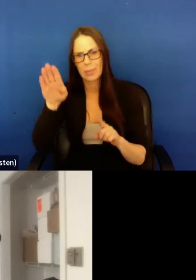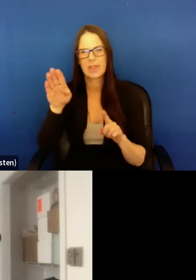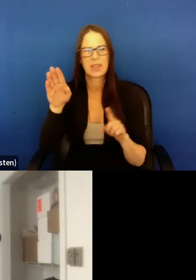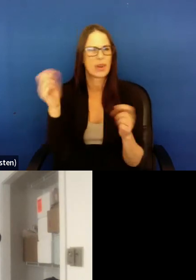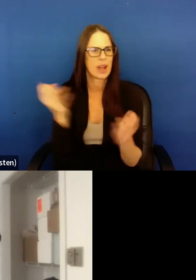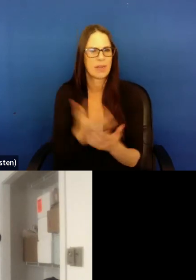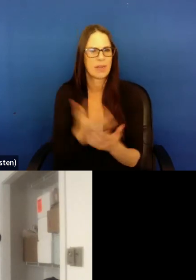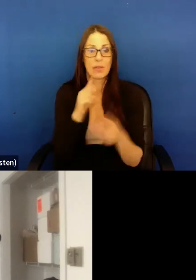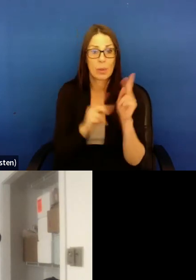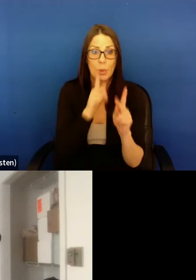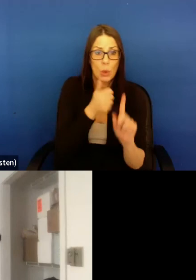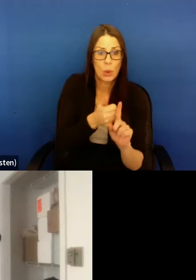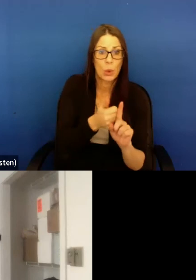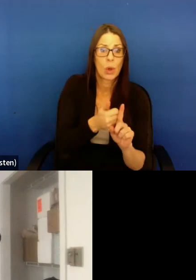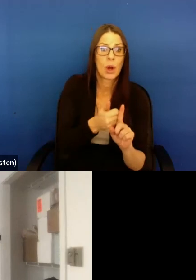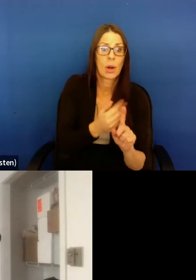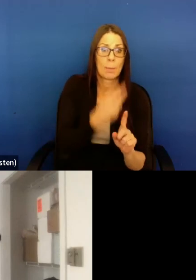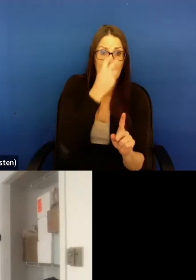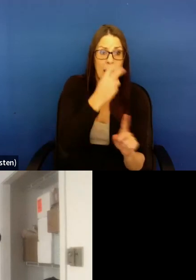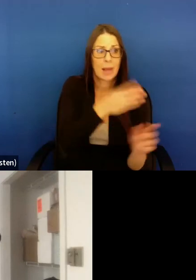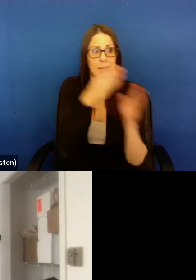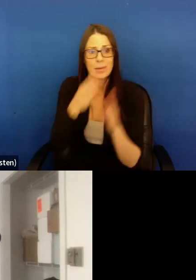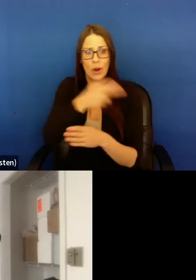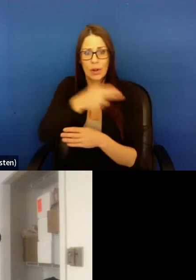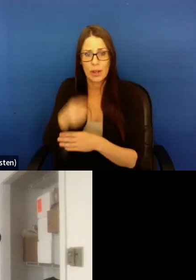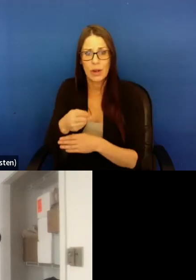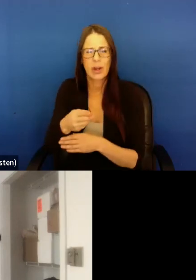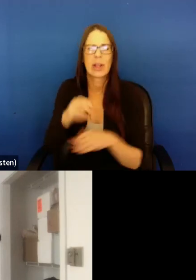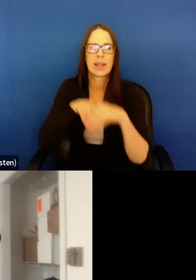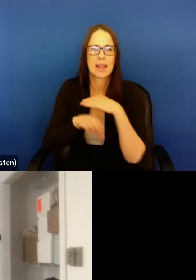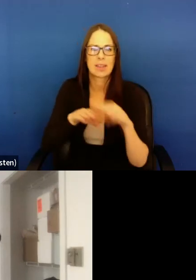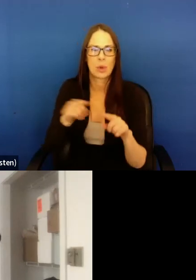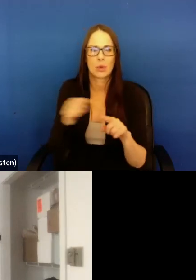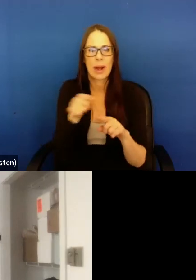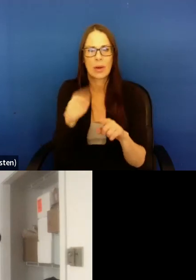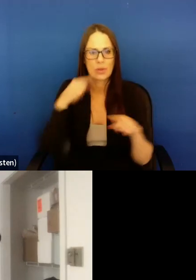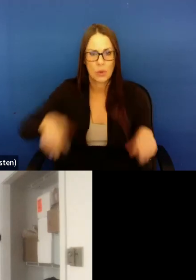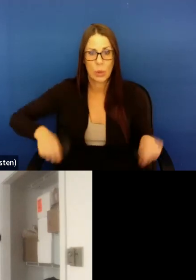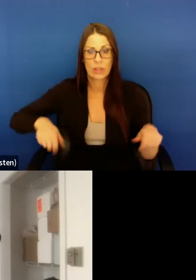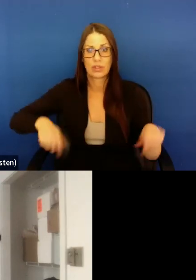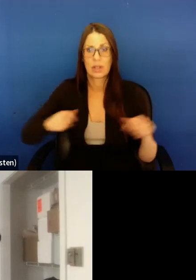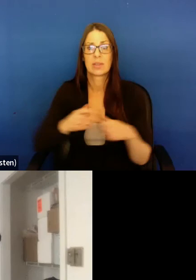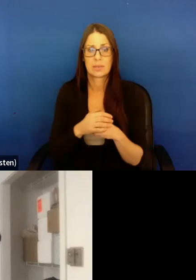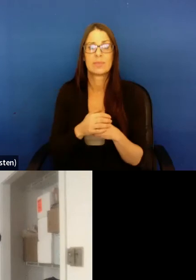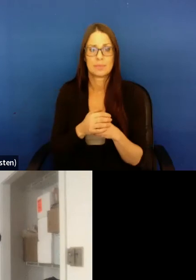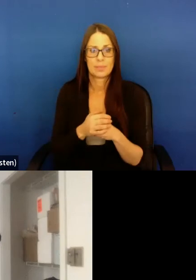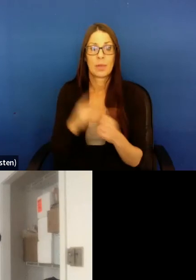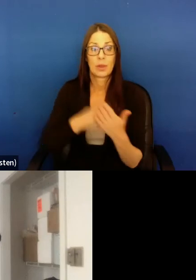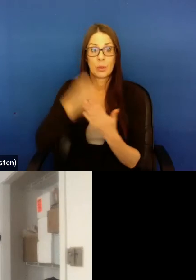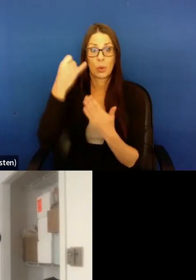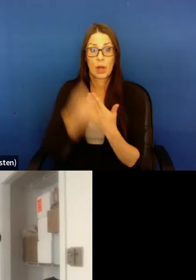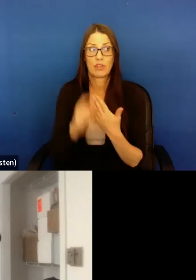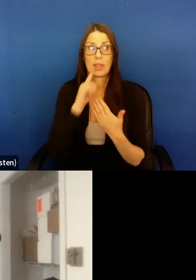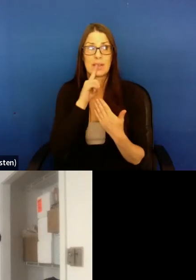blind or hard of hearing, or where accessible routes are for wheelchairs. So the project is, I